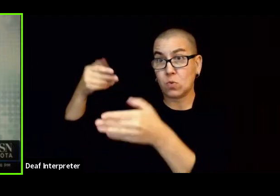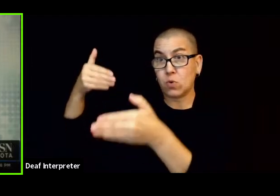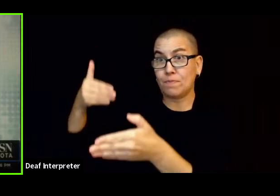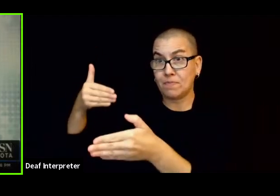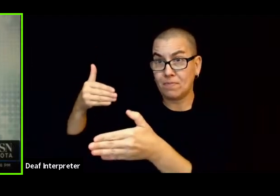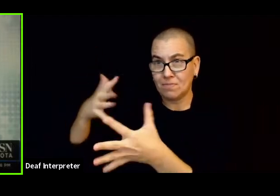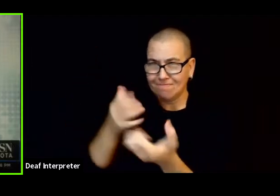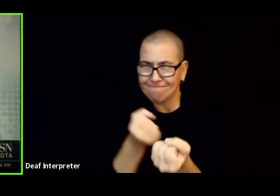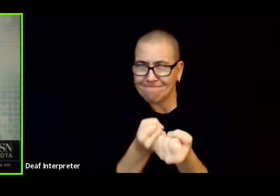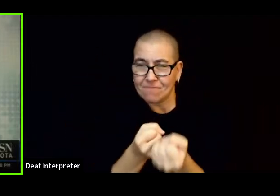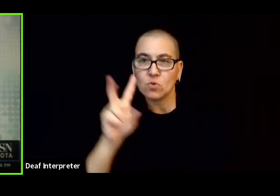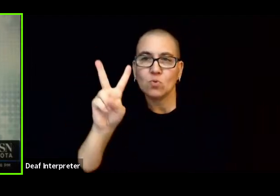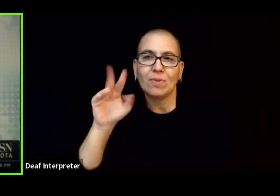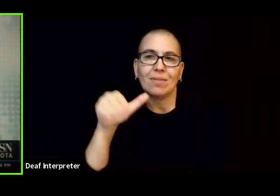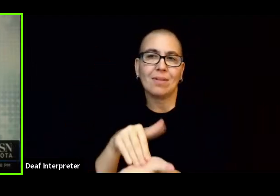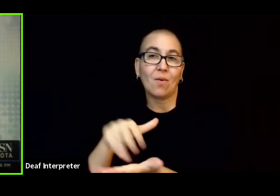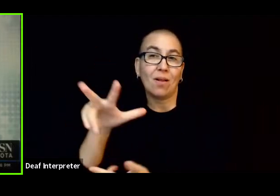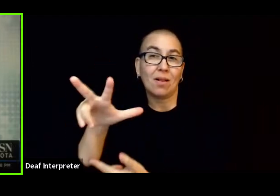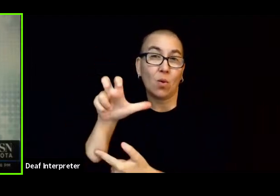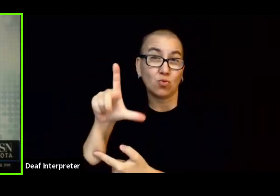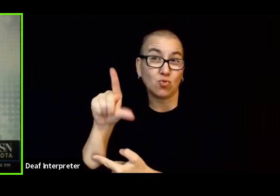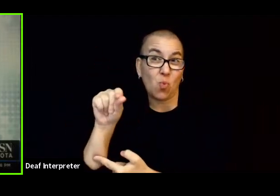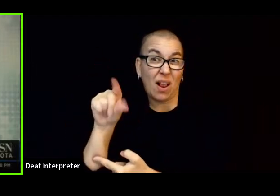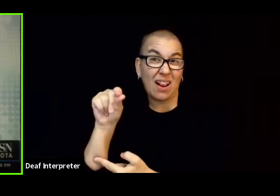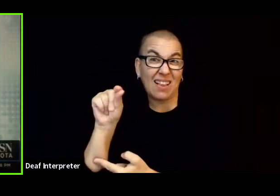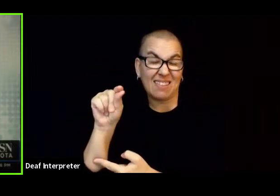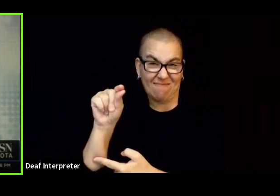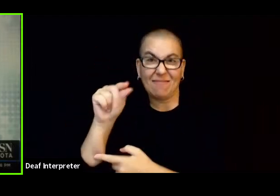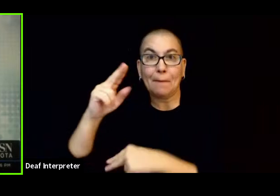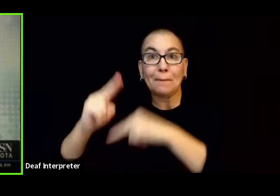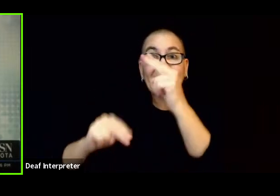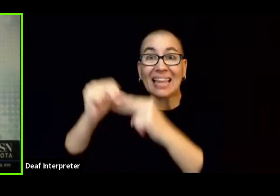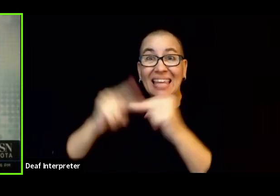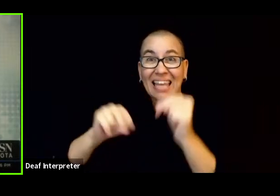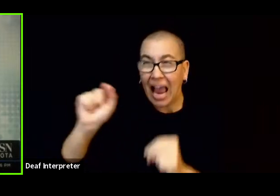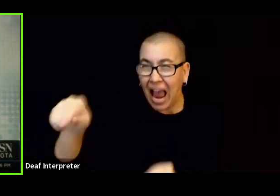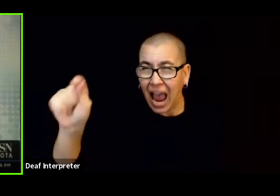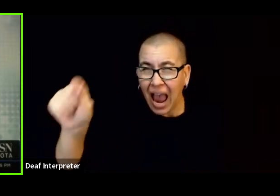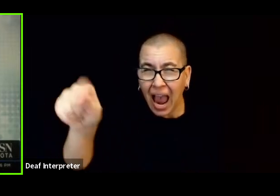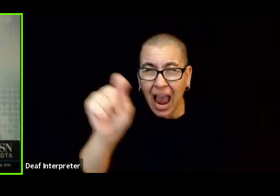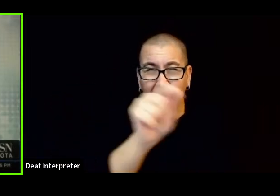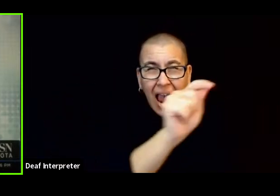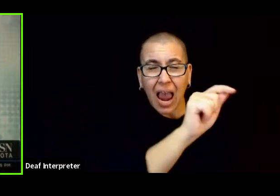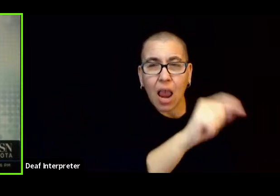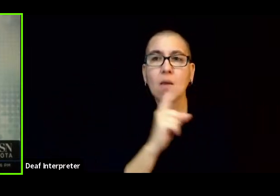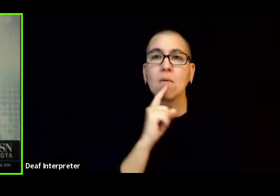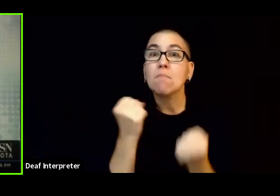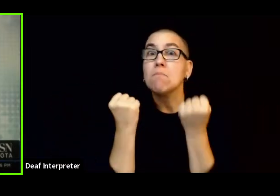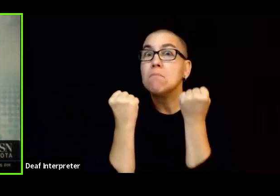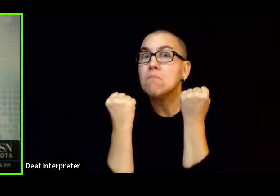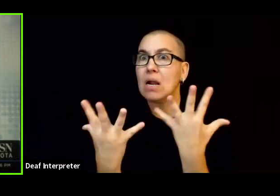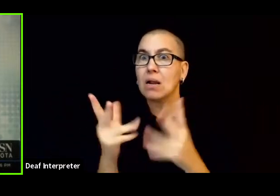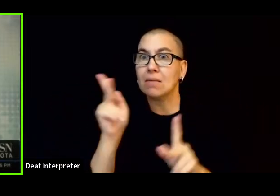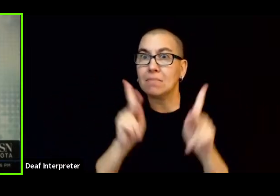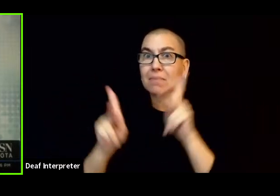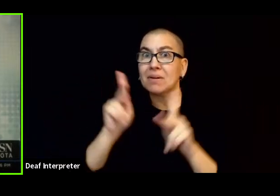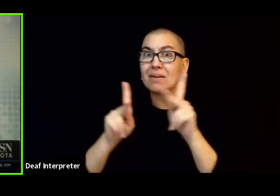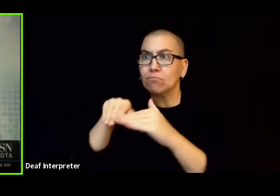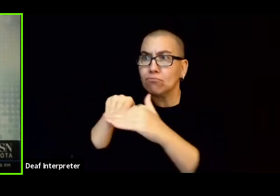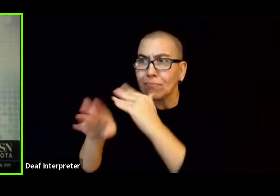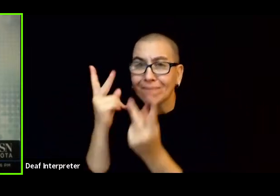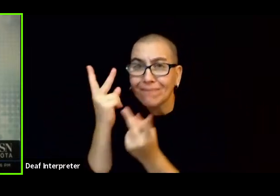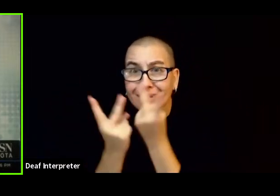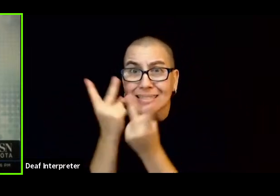measures. Over 435 visits, both on-site and remote, have been made for infection control and technical